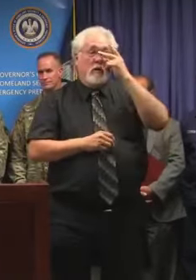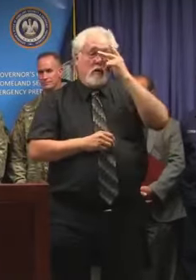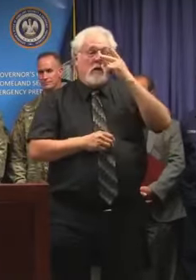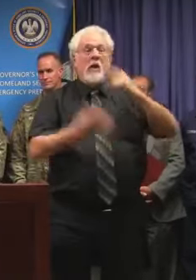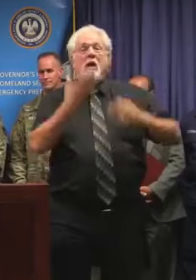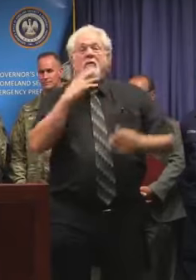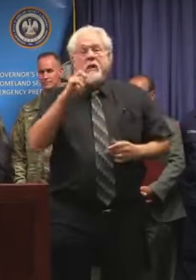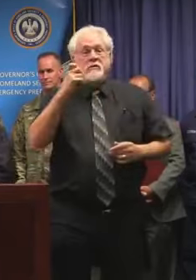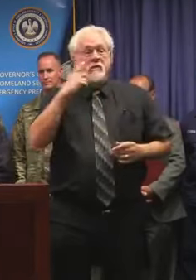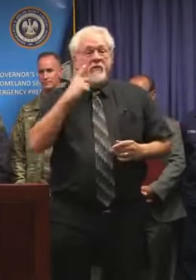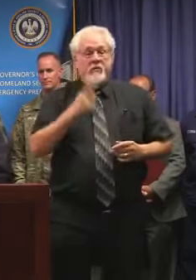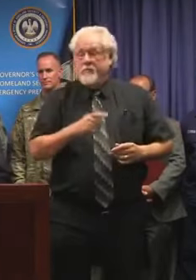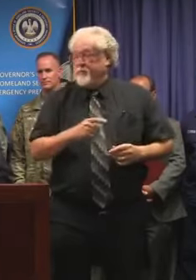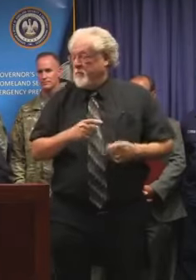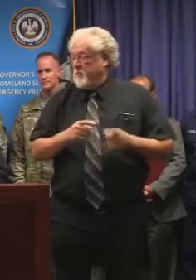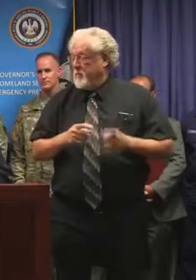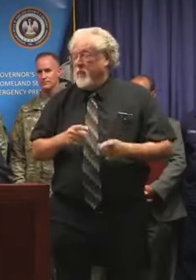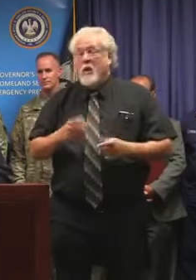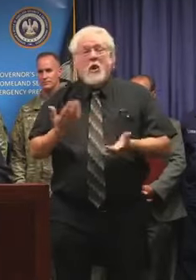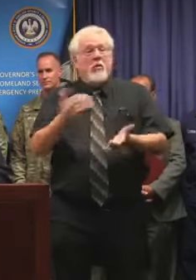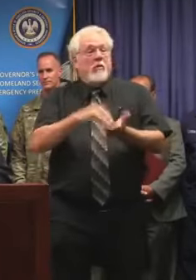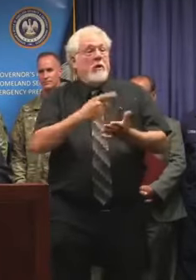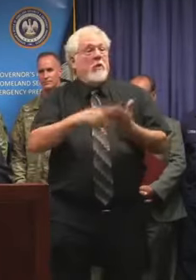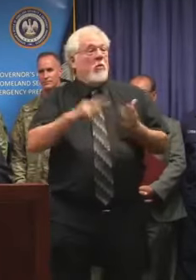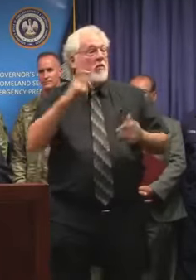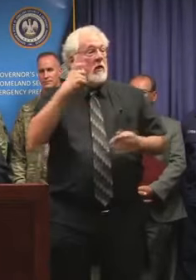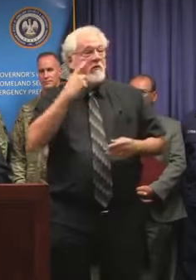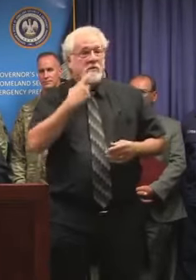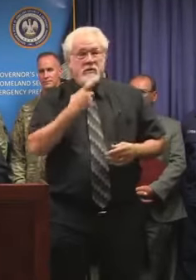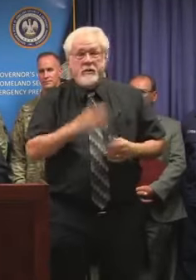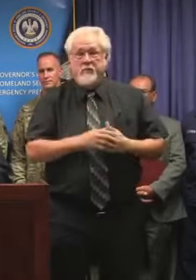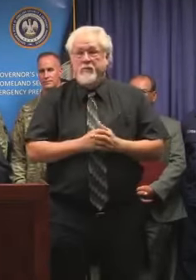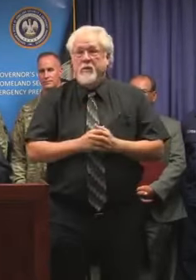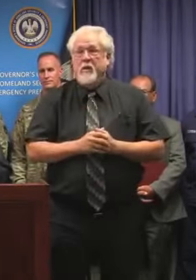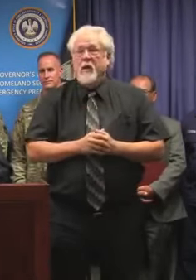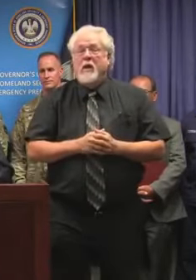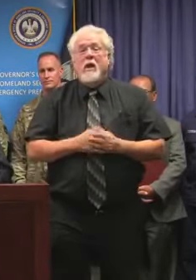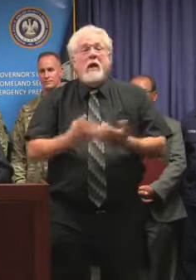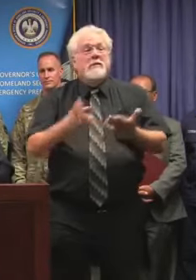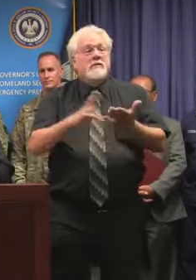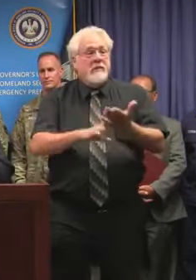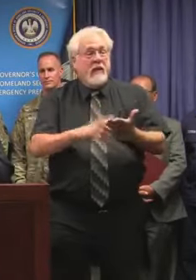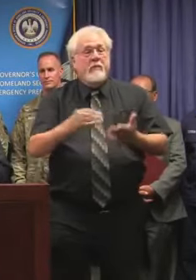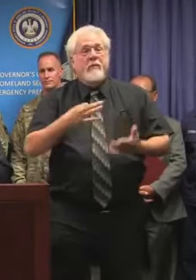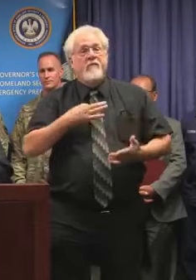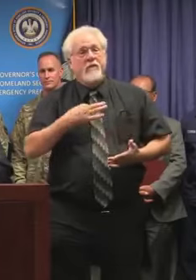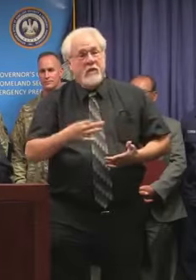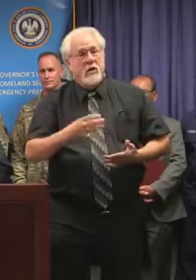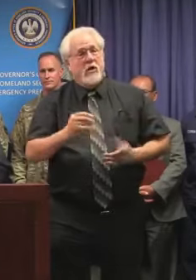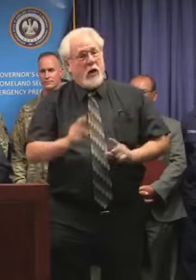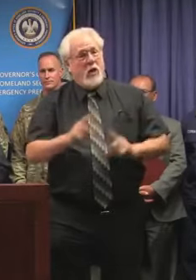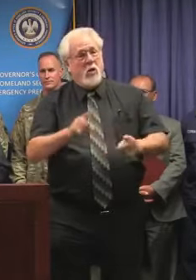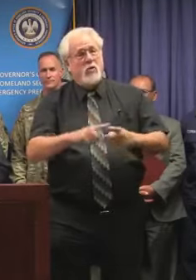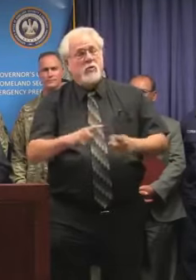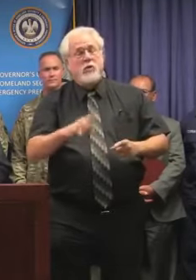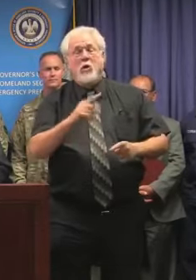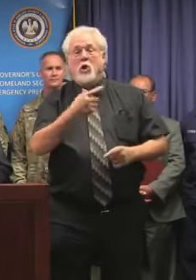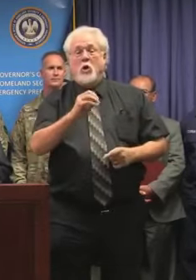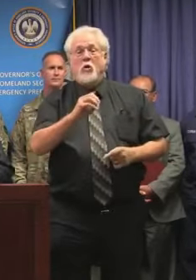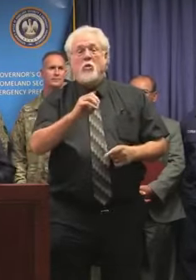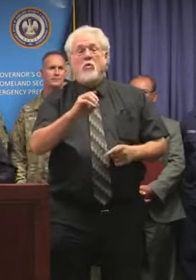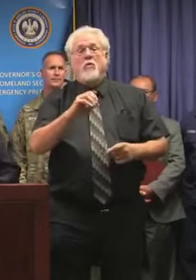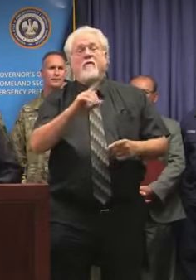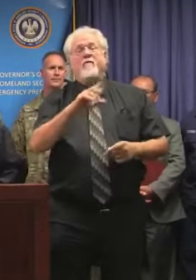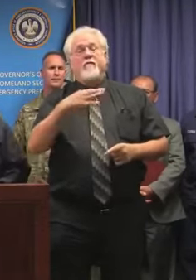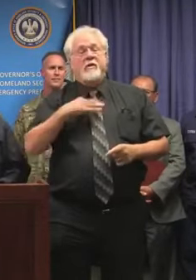Thank you, Governor. To repeat what the Governor said, sign up and volunteer and go to